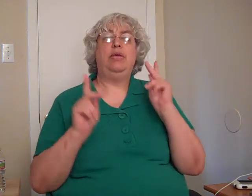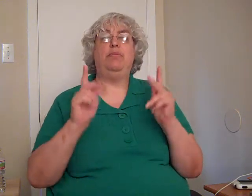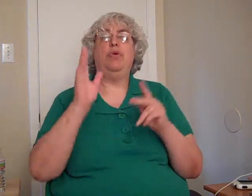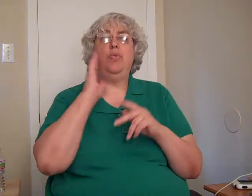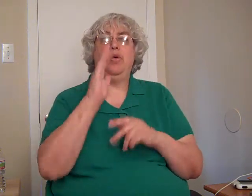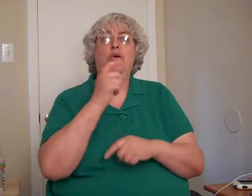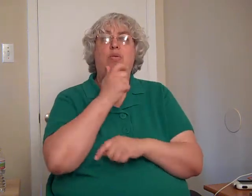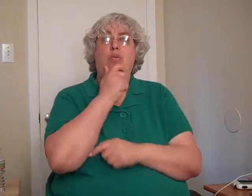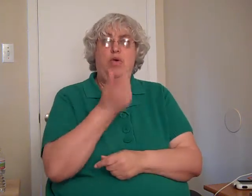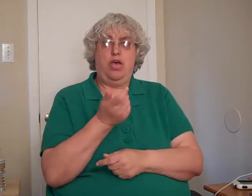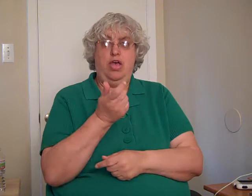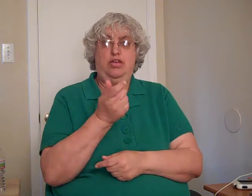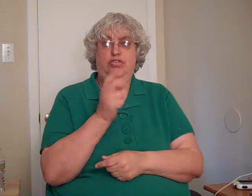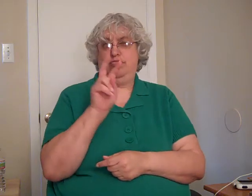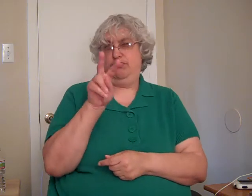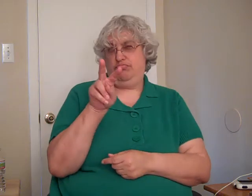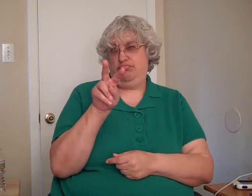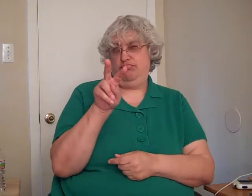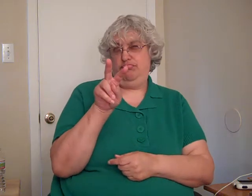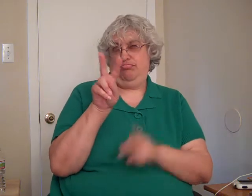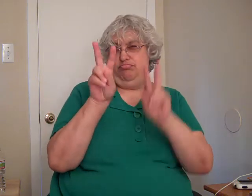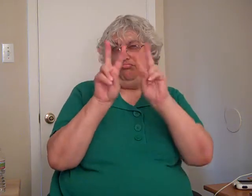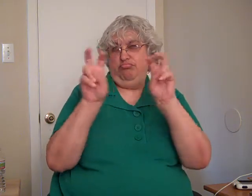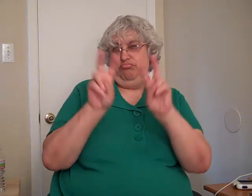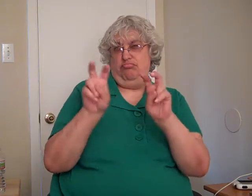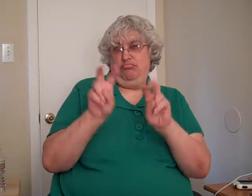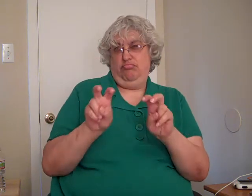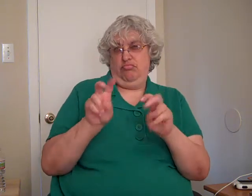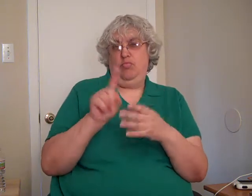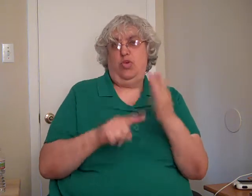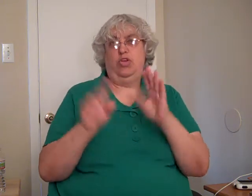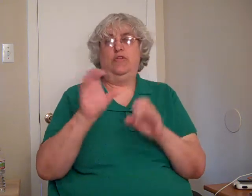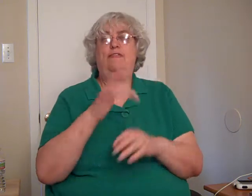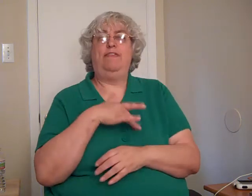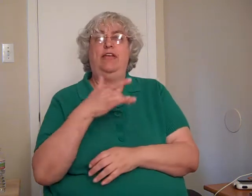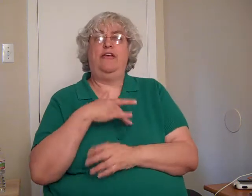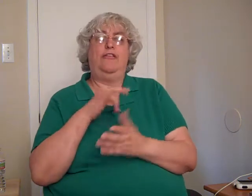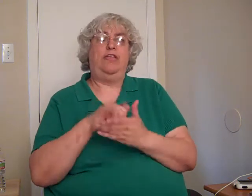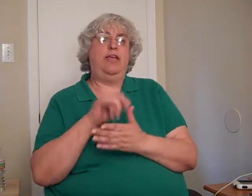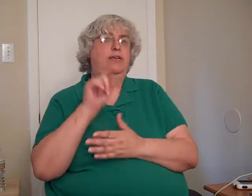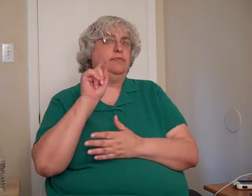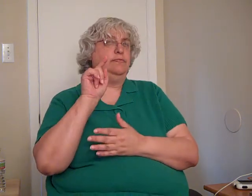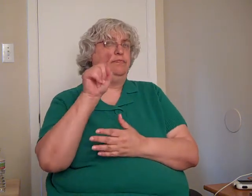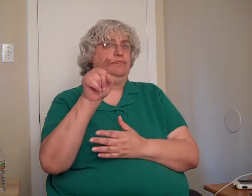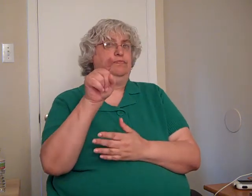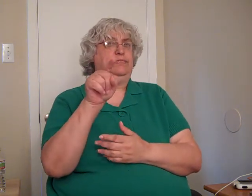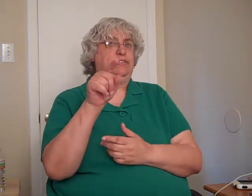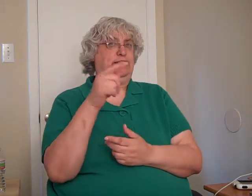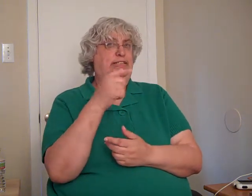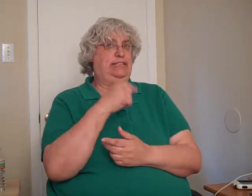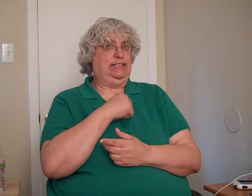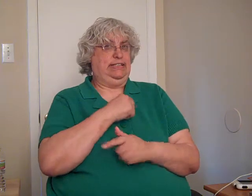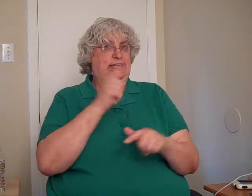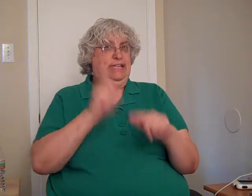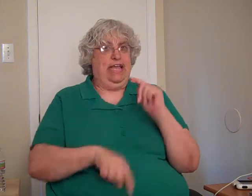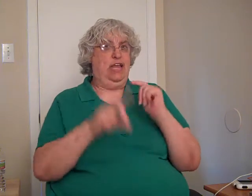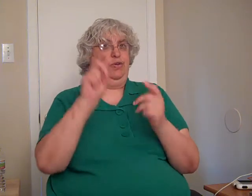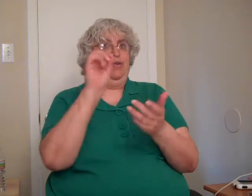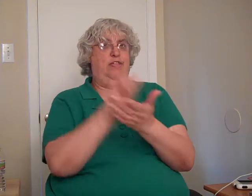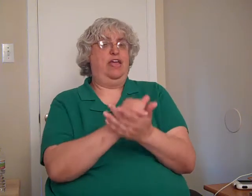watch what you're doing. And at any point they feel that you're doing something that they could not do, you will lose them.